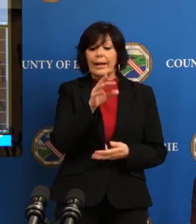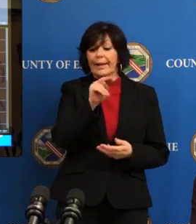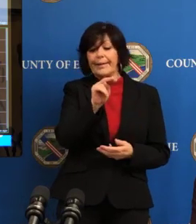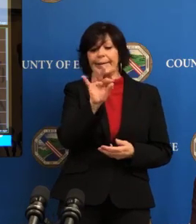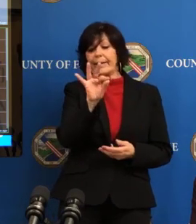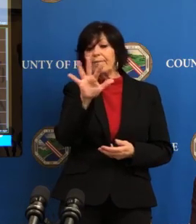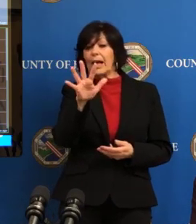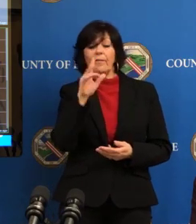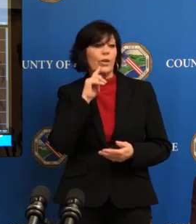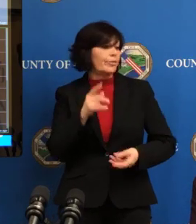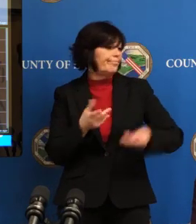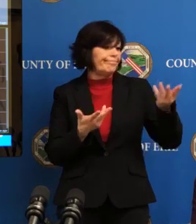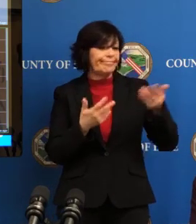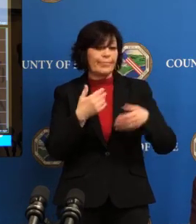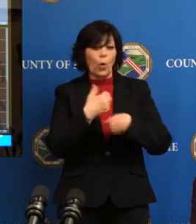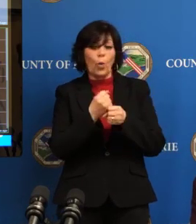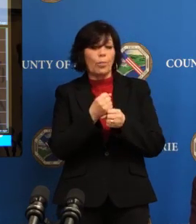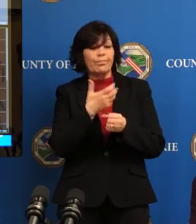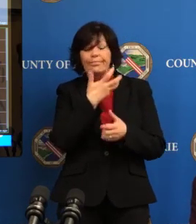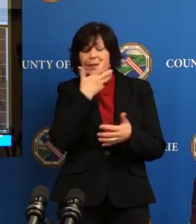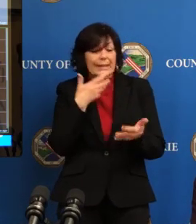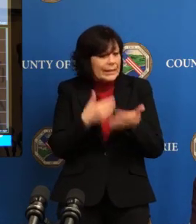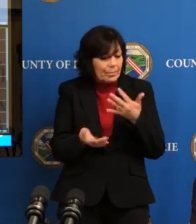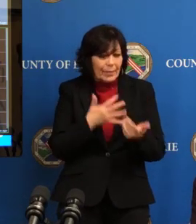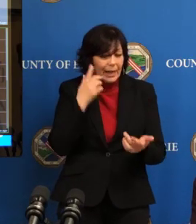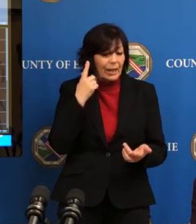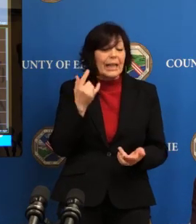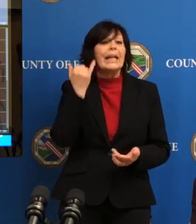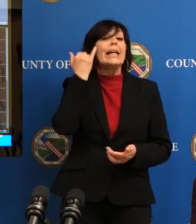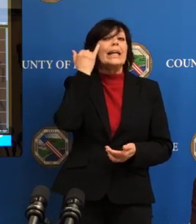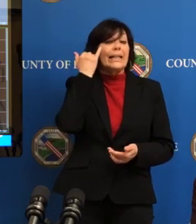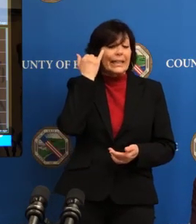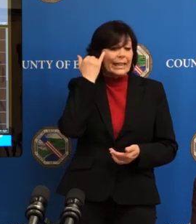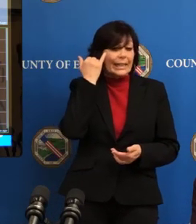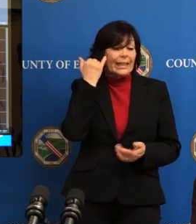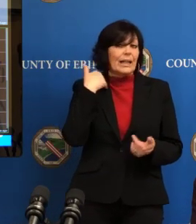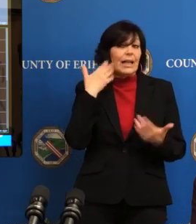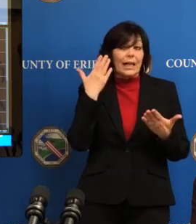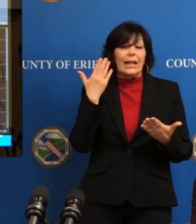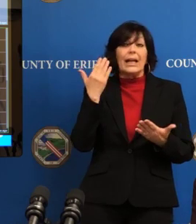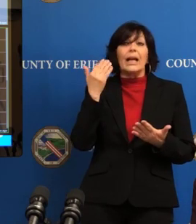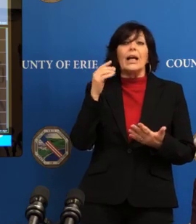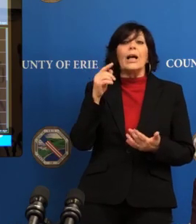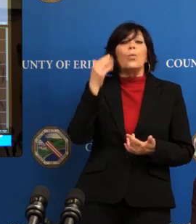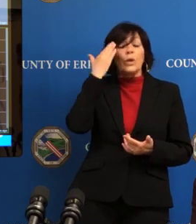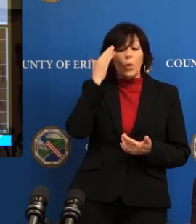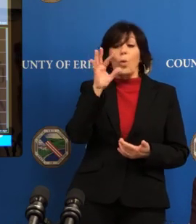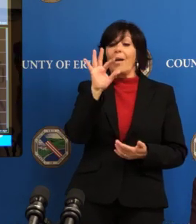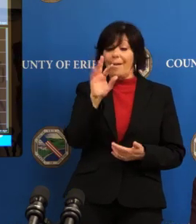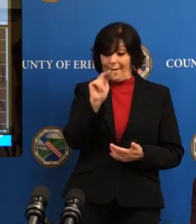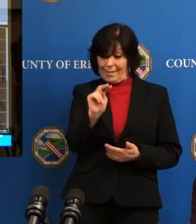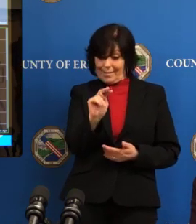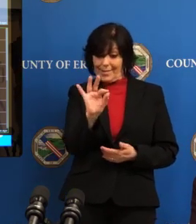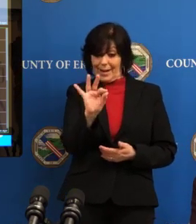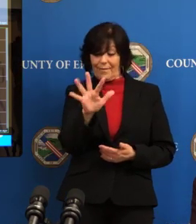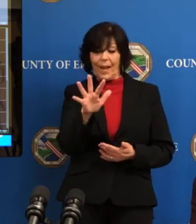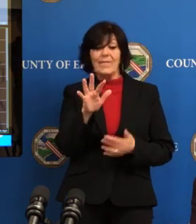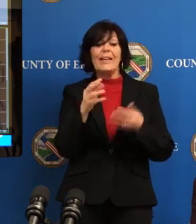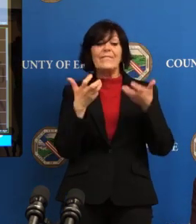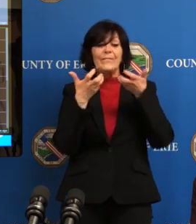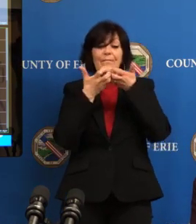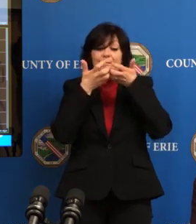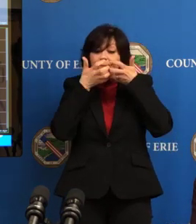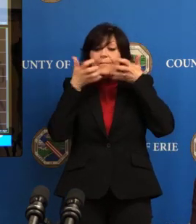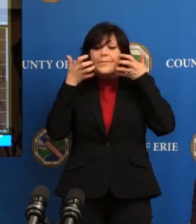or approved or unapproved or any type of mask, we don't know that only N95 fitted